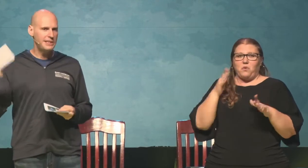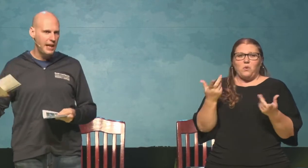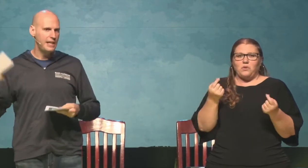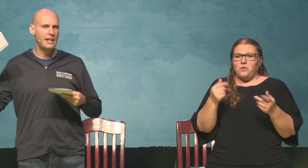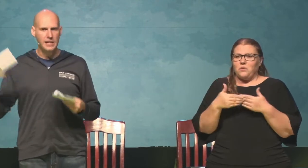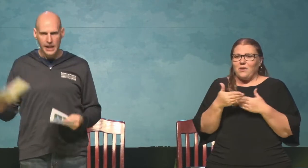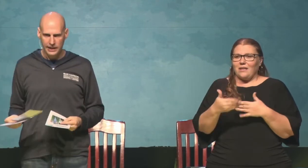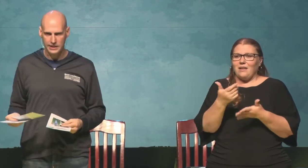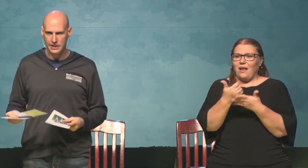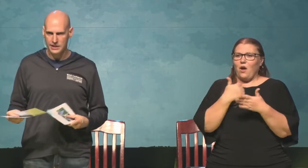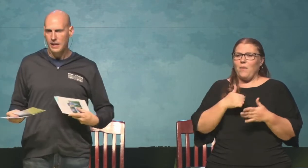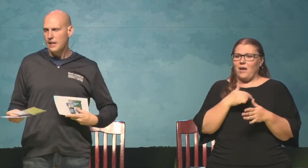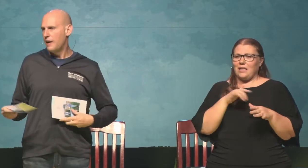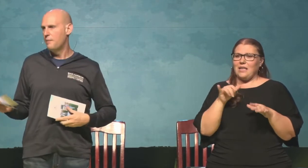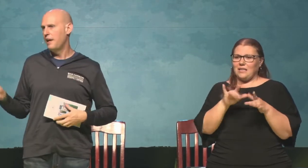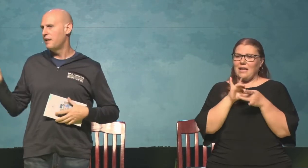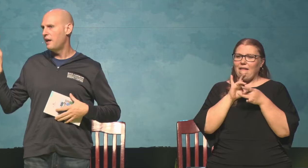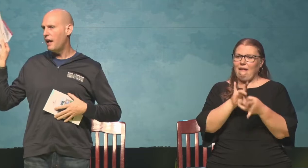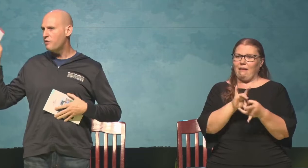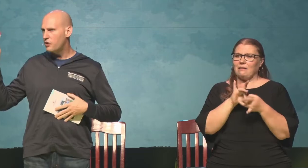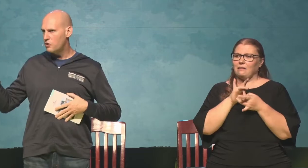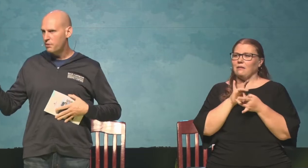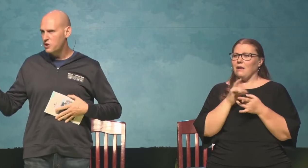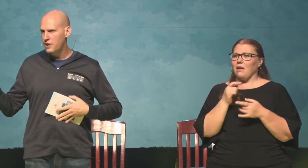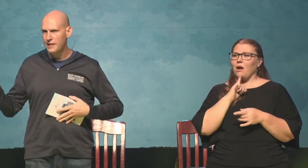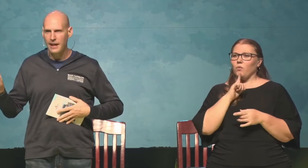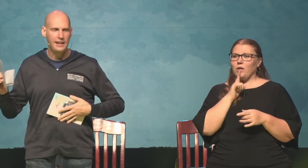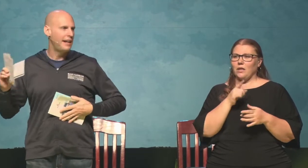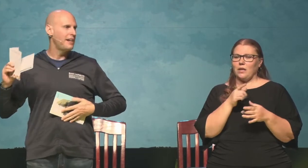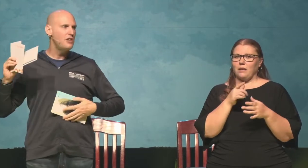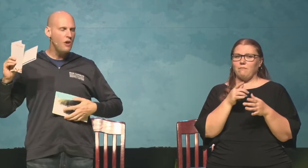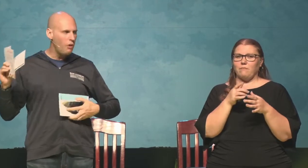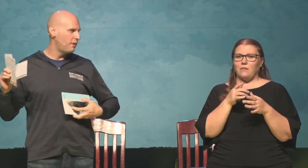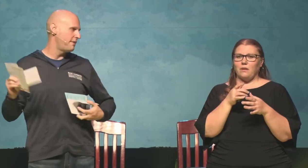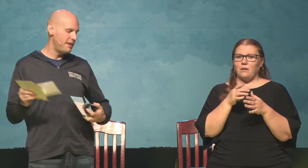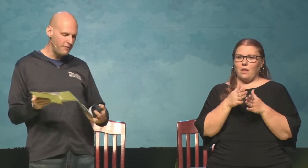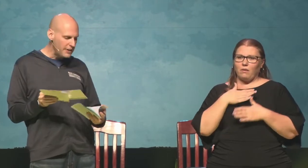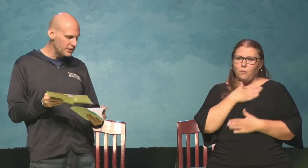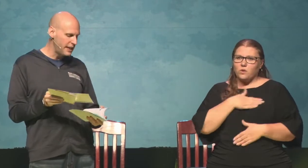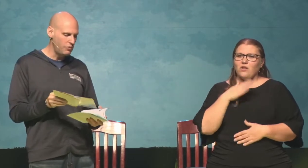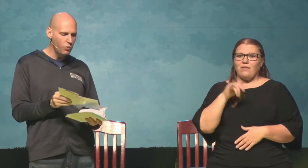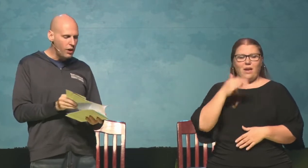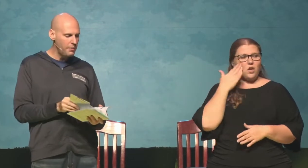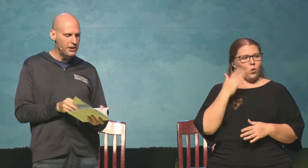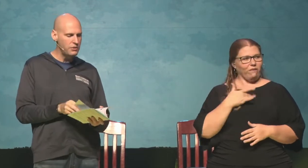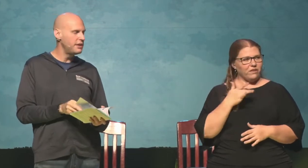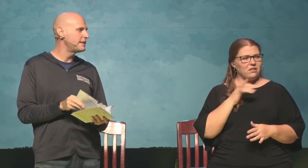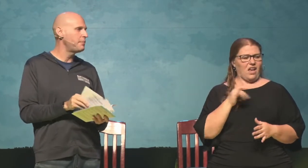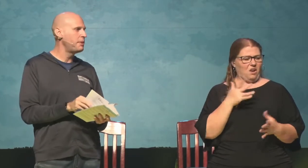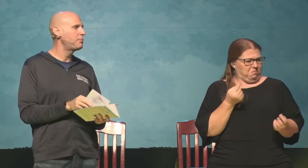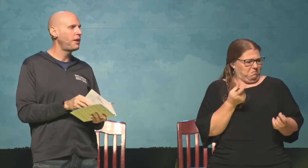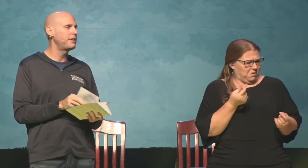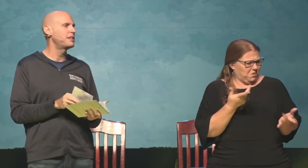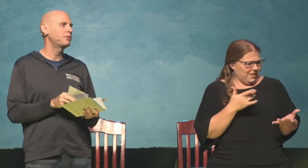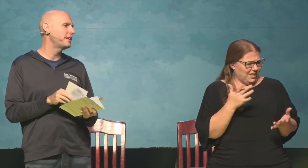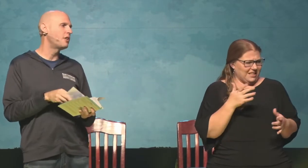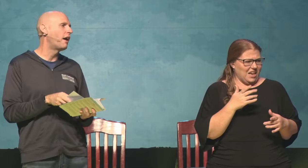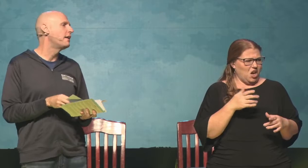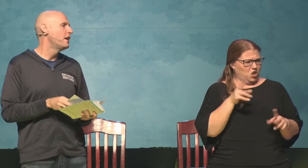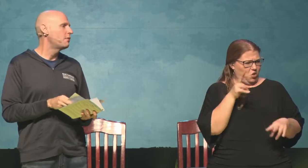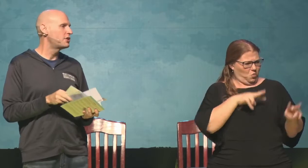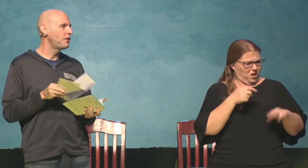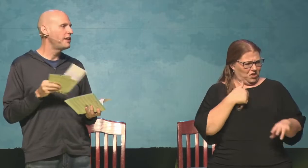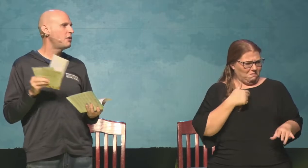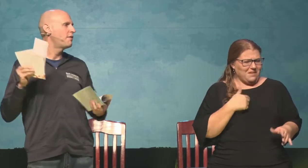help us stay connected. And I really do appreciate that. And I know it feels like, what am I doing? Is it Big Brother? It's really